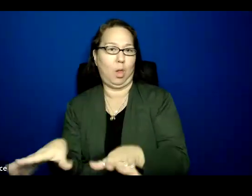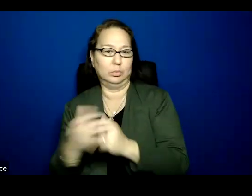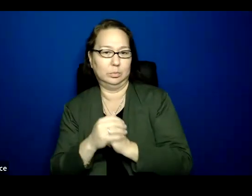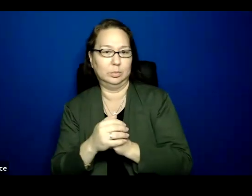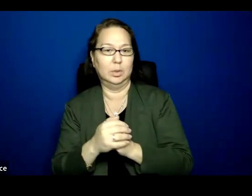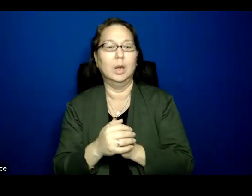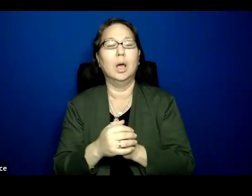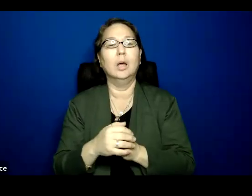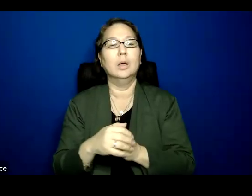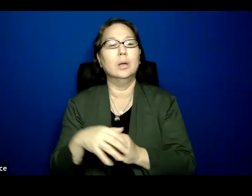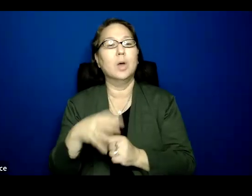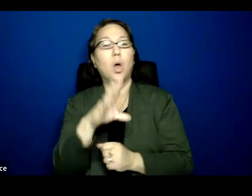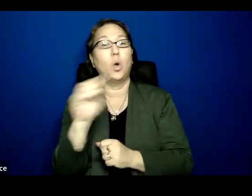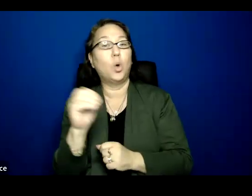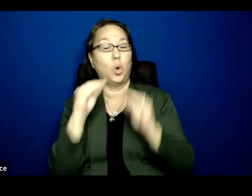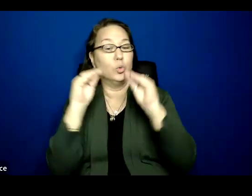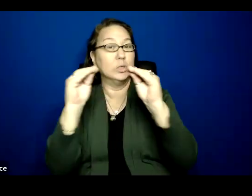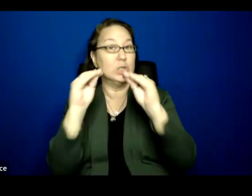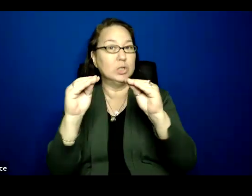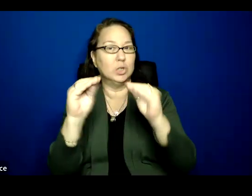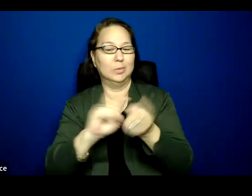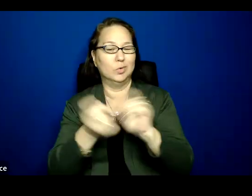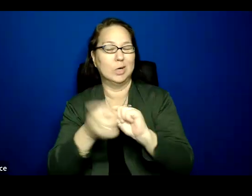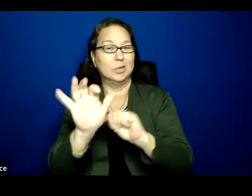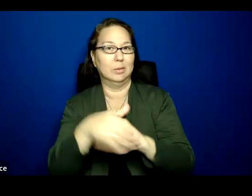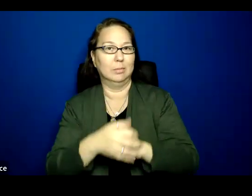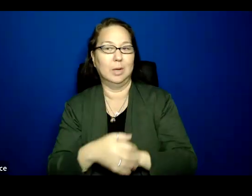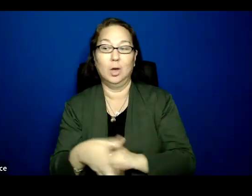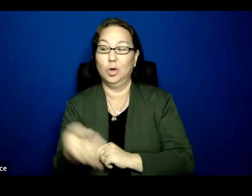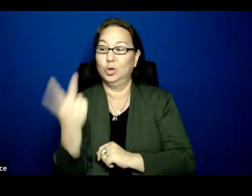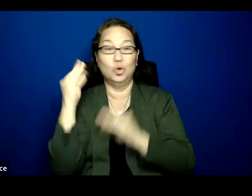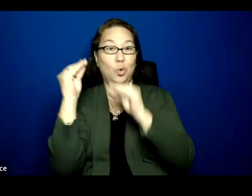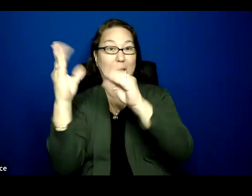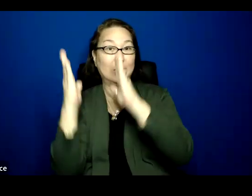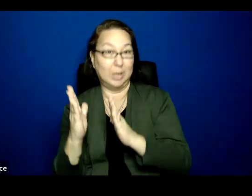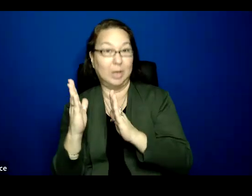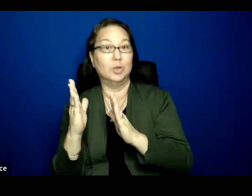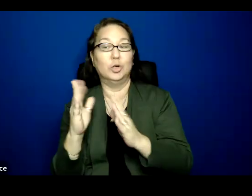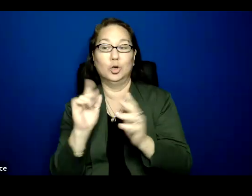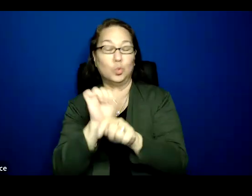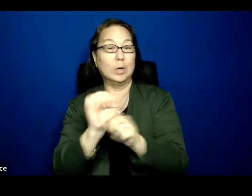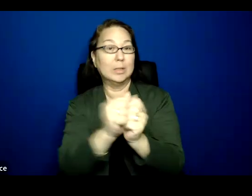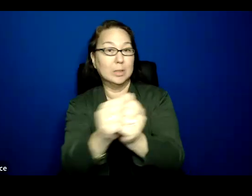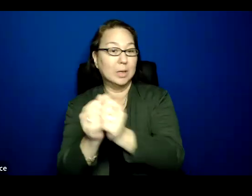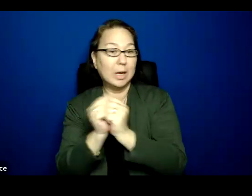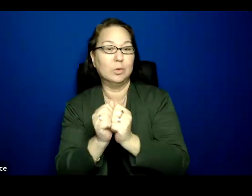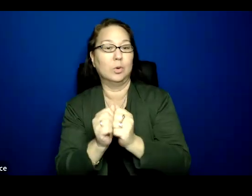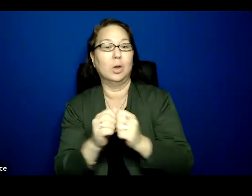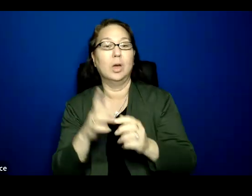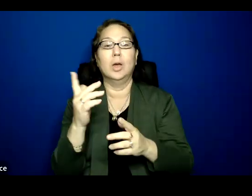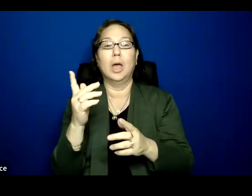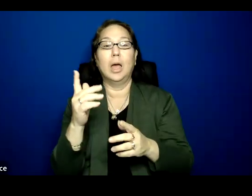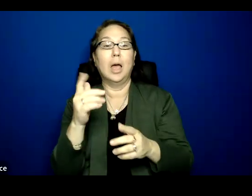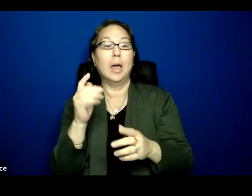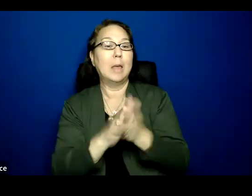of them alone. Co-teaching changes that. With two educators working together, instruction becomes flexible, engaging, and students who